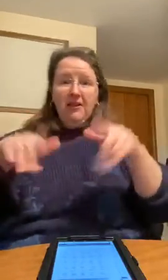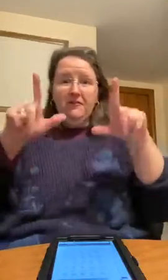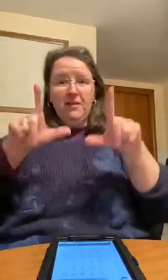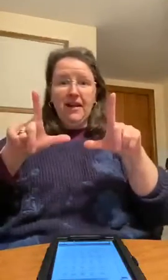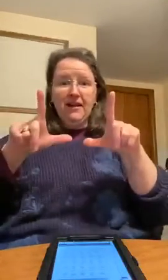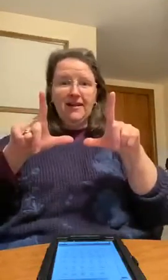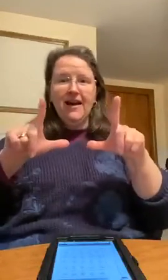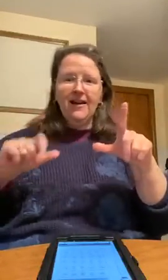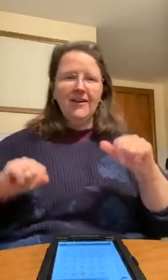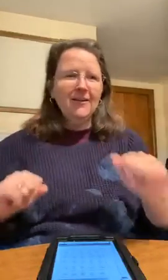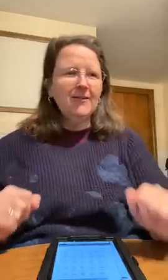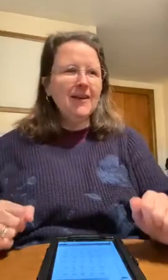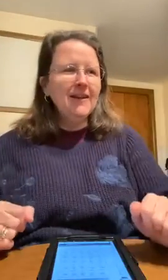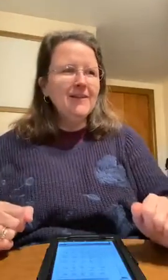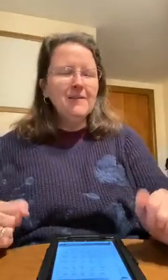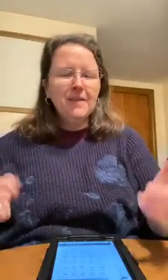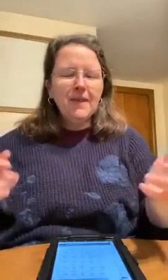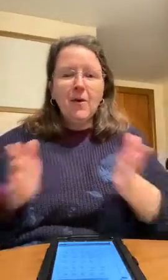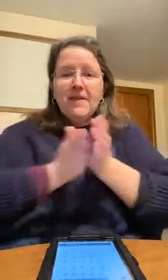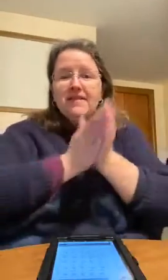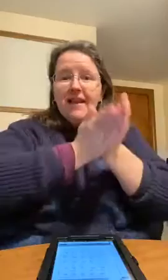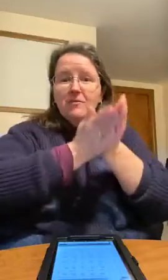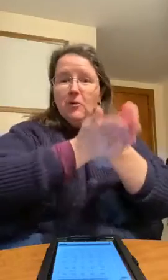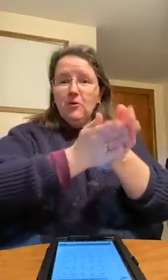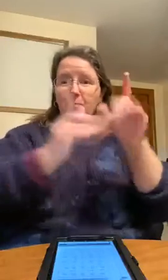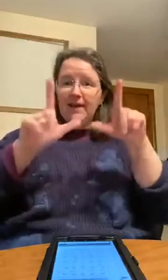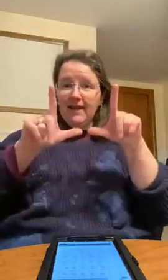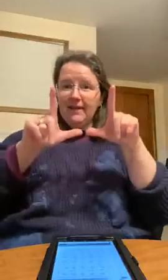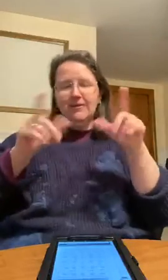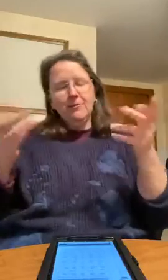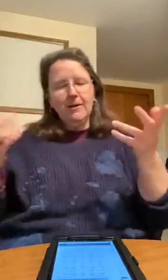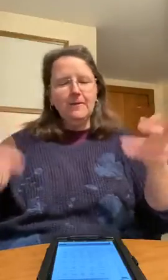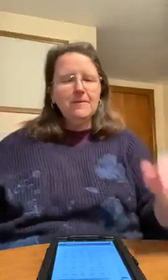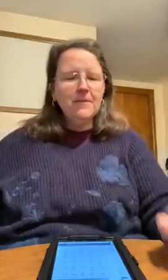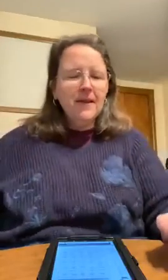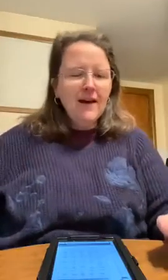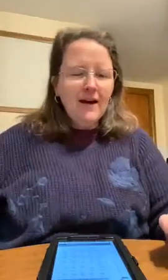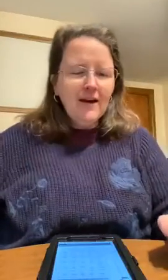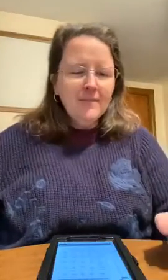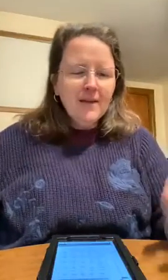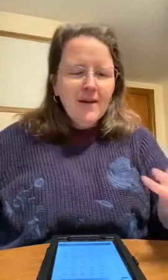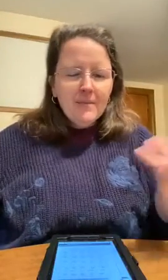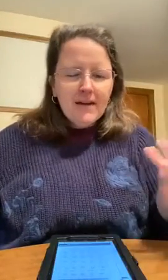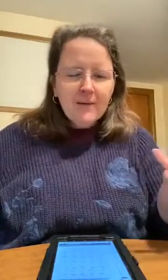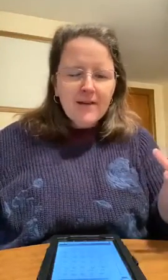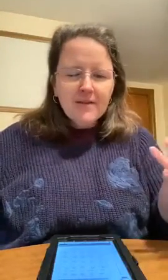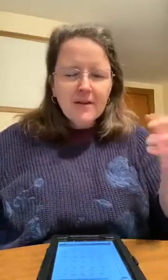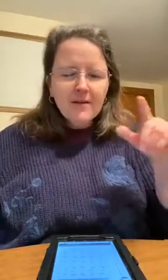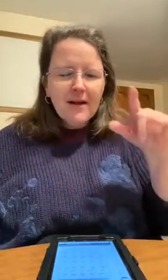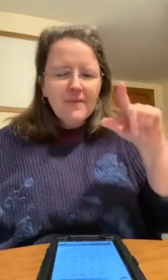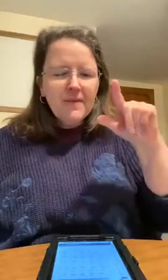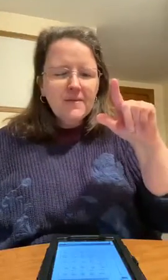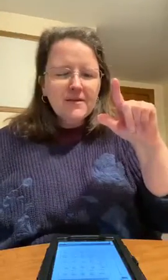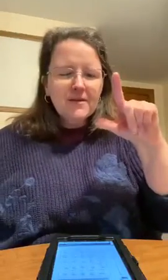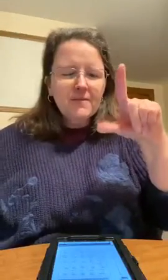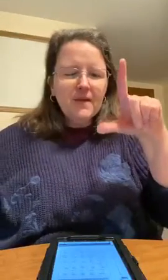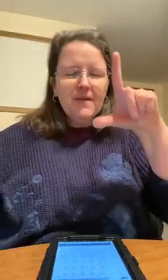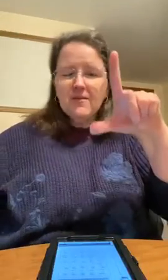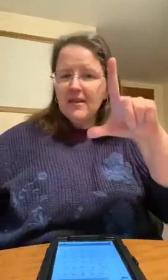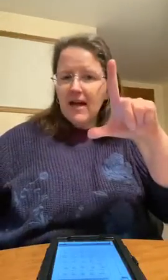wave plate. Okay. Or the sailboat plate, or whatever. But anyway, so there's the L